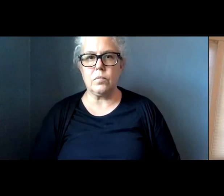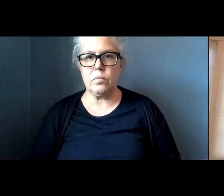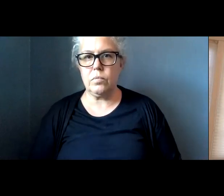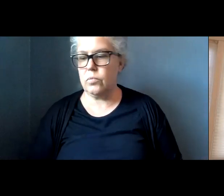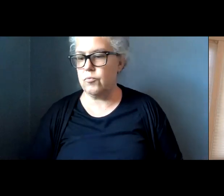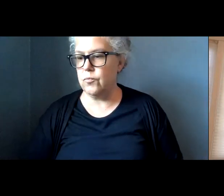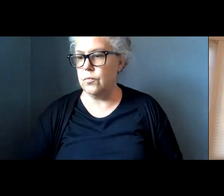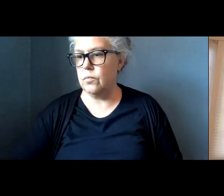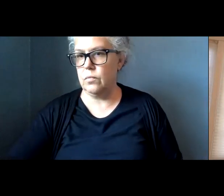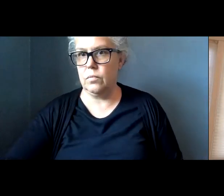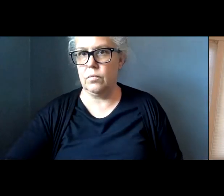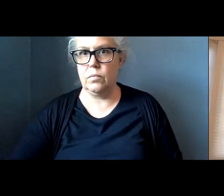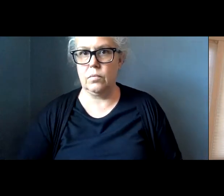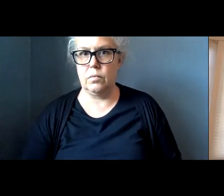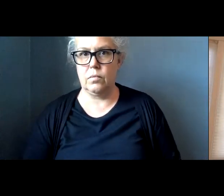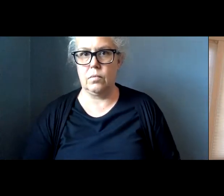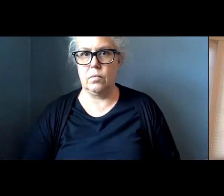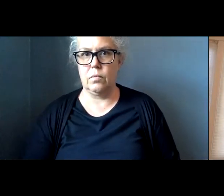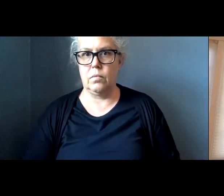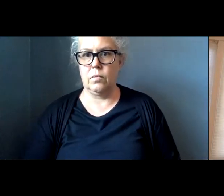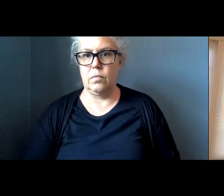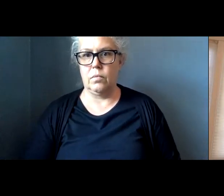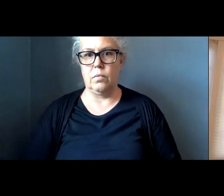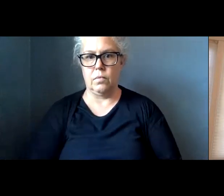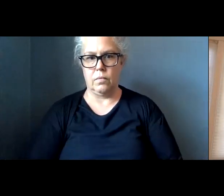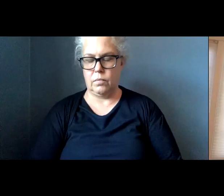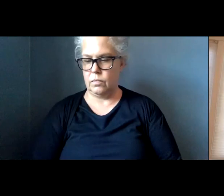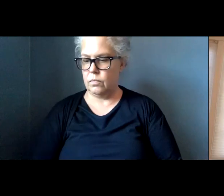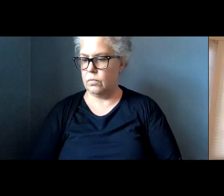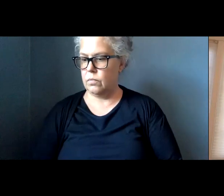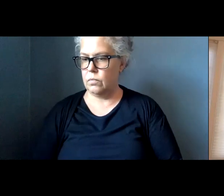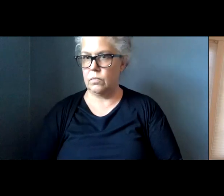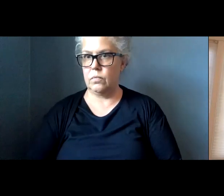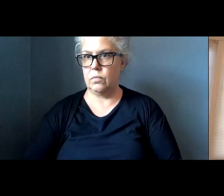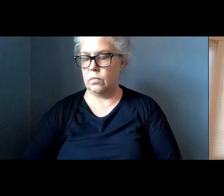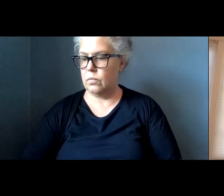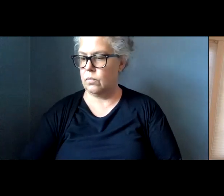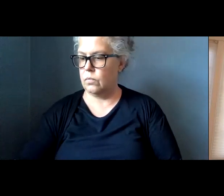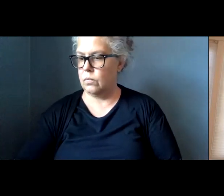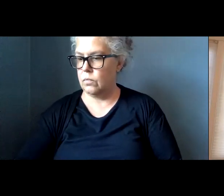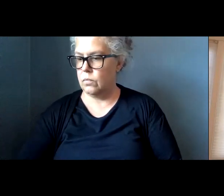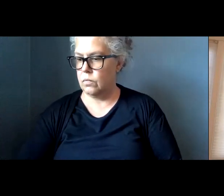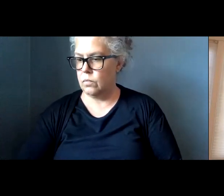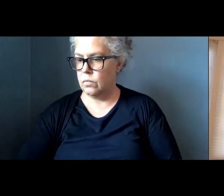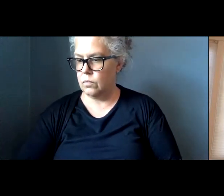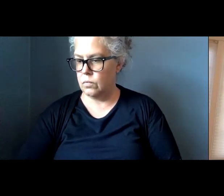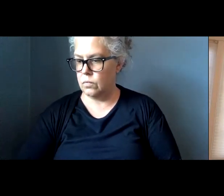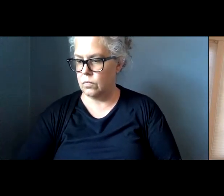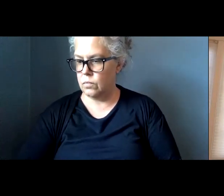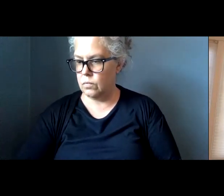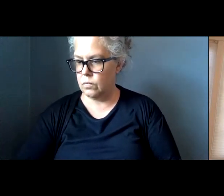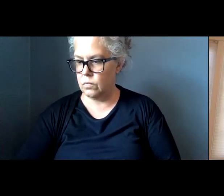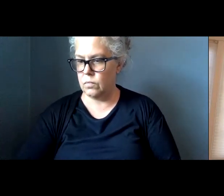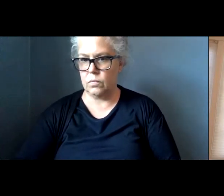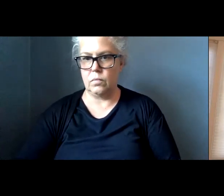things that are a little bit, I'm not sure they're really unconventional, but and I've been warned that I